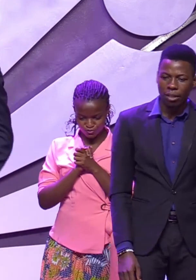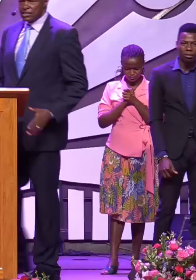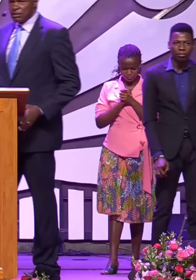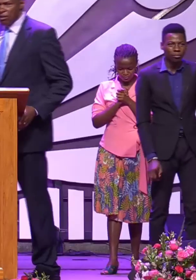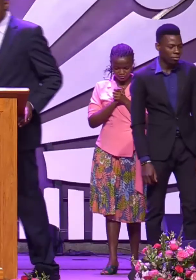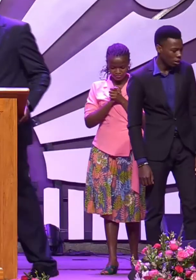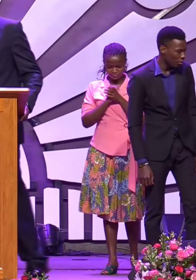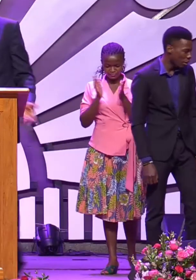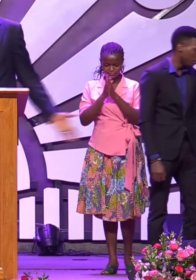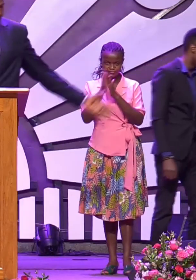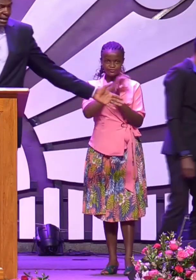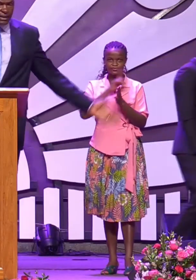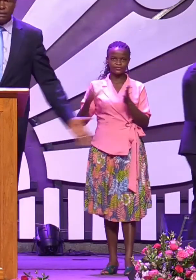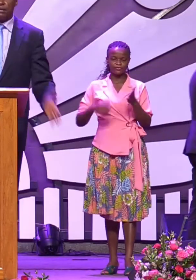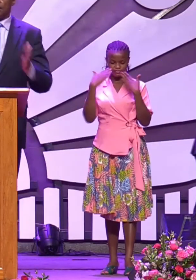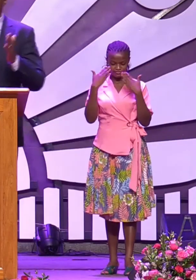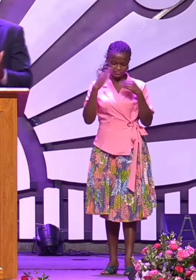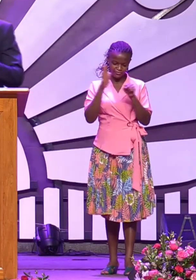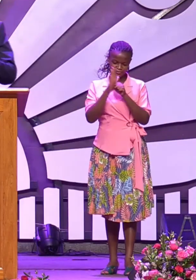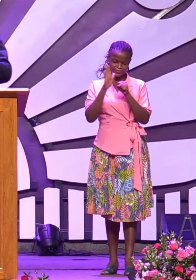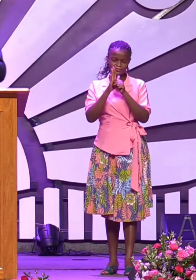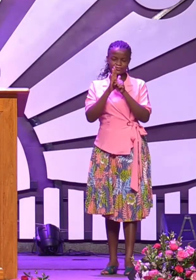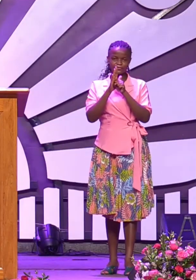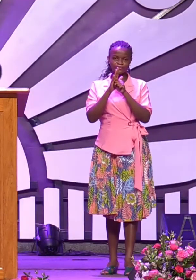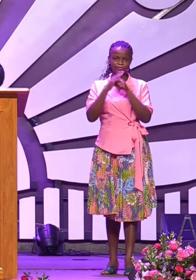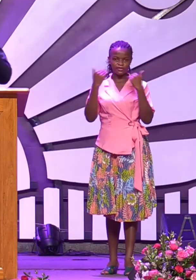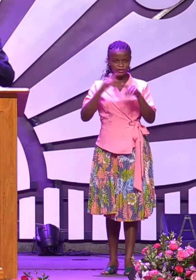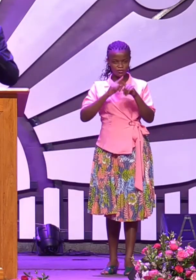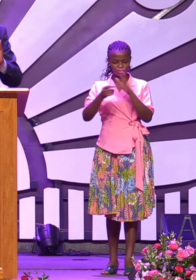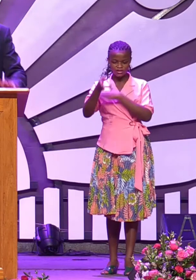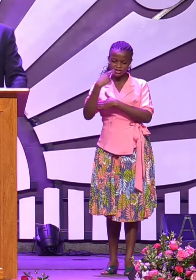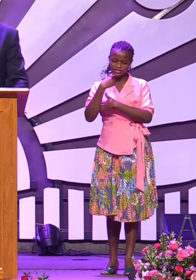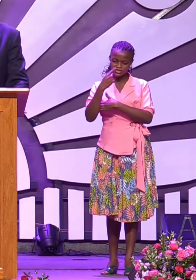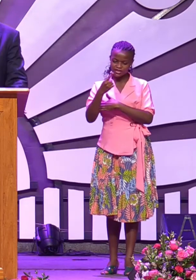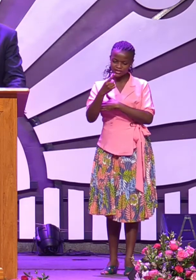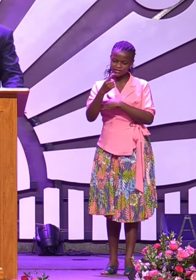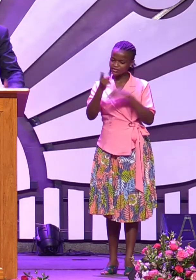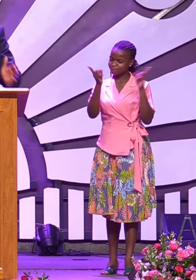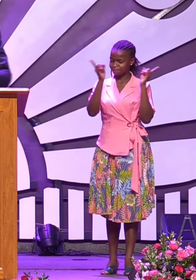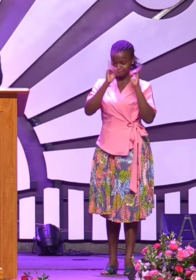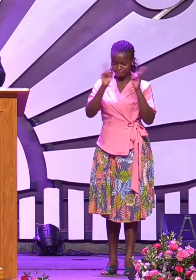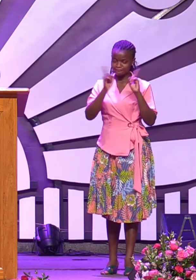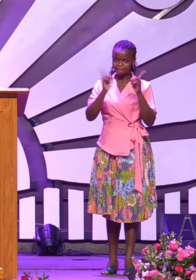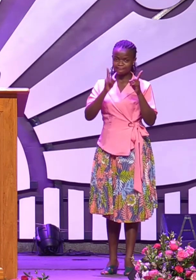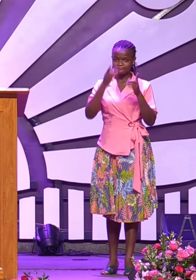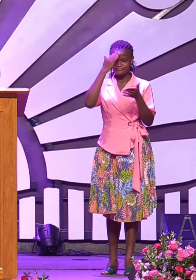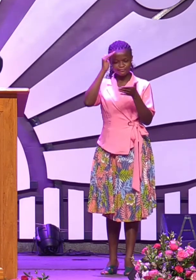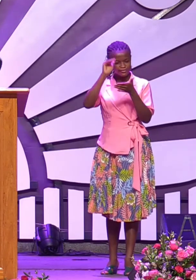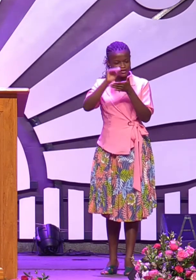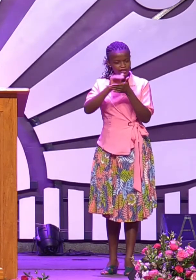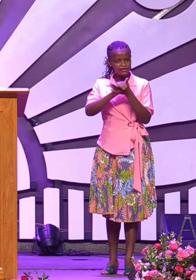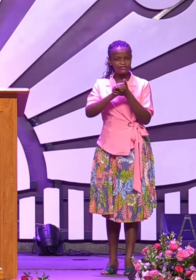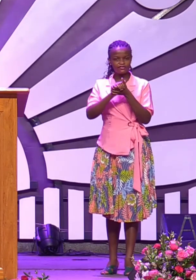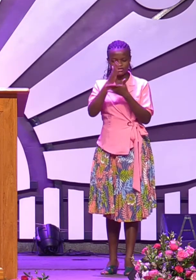Praise the Lord Thank you When God says no believe God that